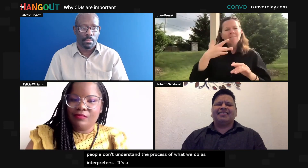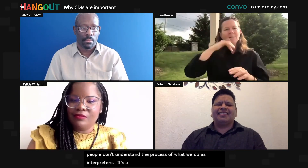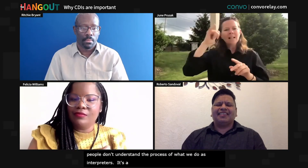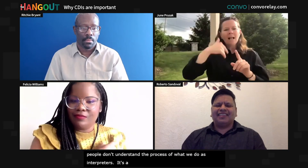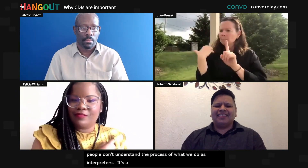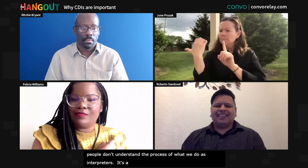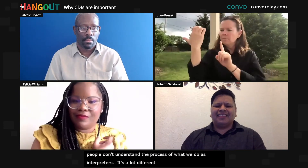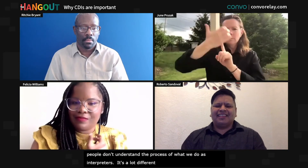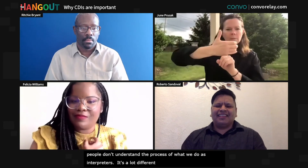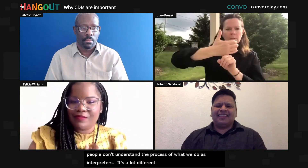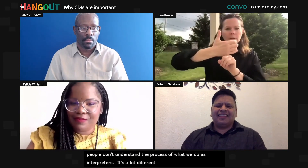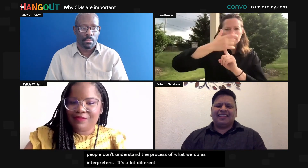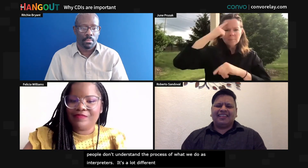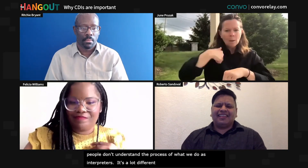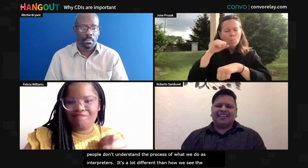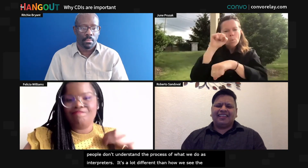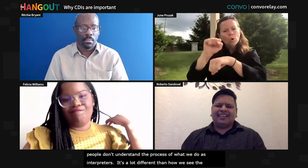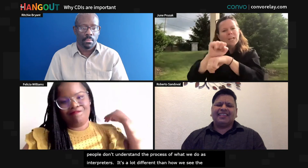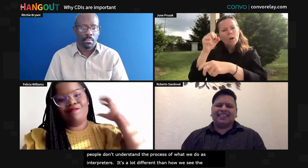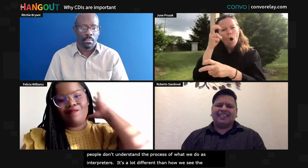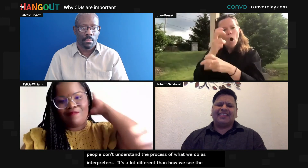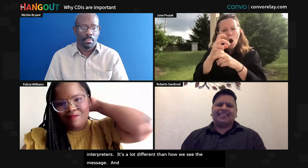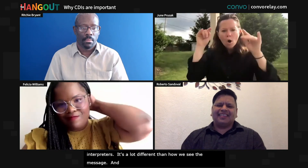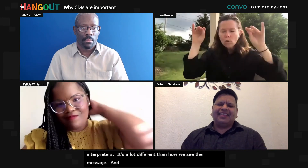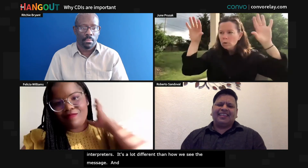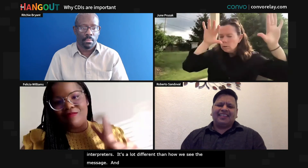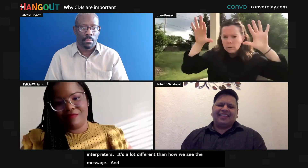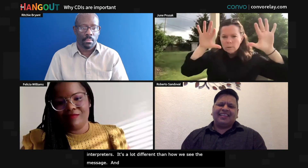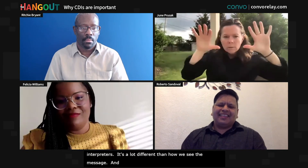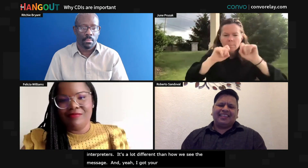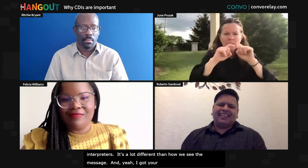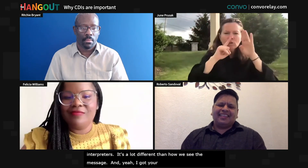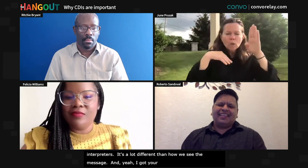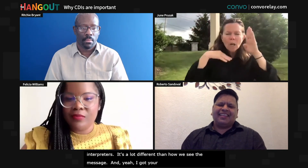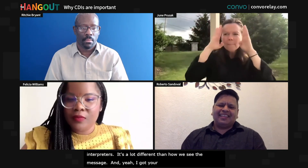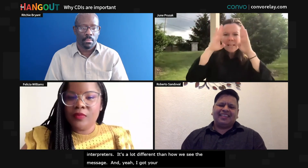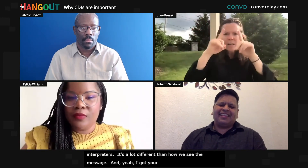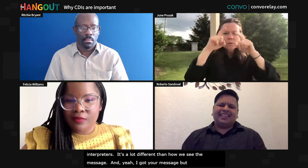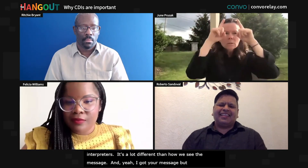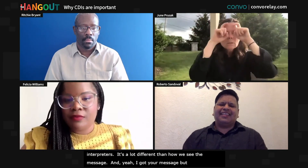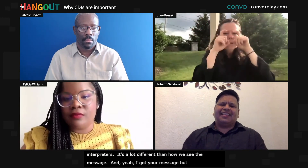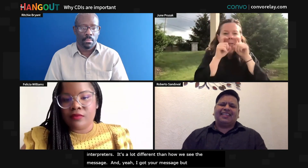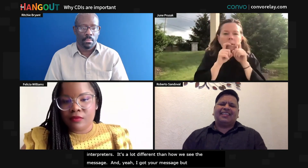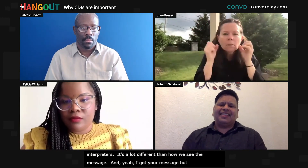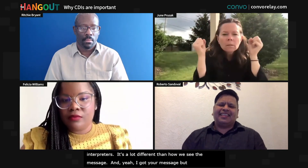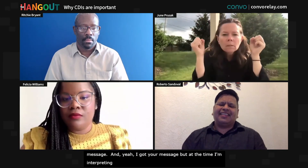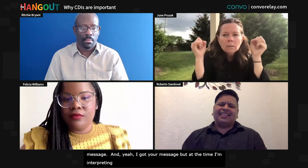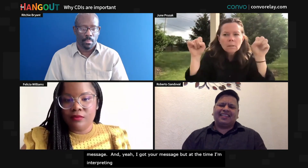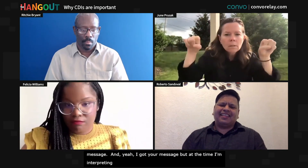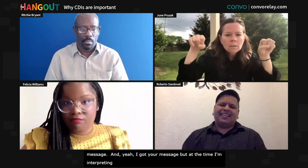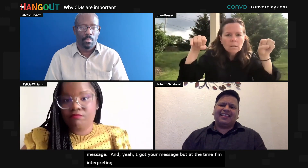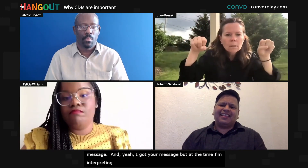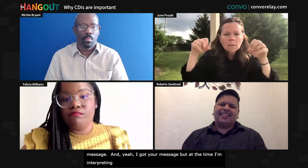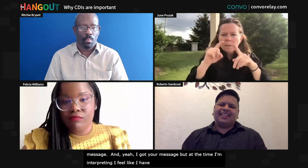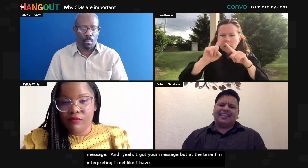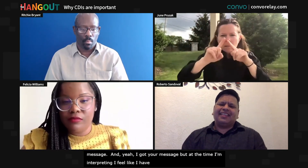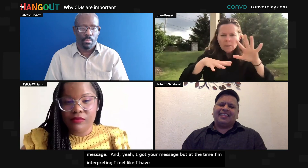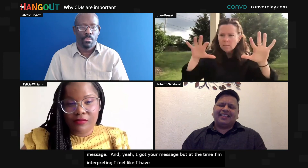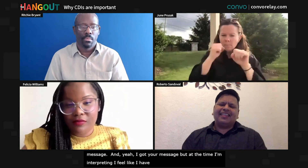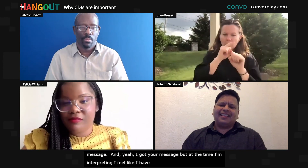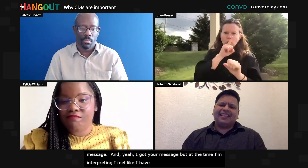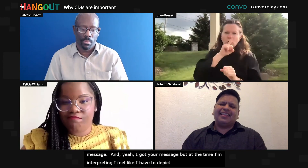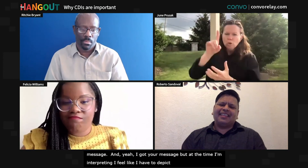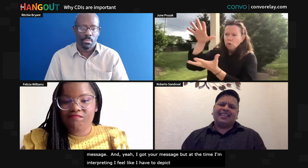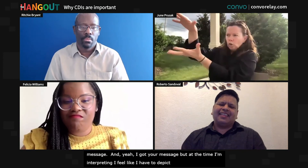And yes, I got your message, but at the time when I'm interpreting, I feel like I have to depict what the person's thinking and what they're about. I really have to think